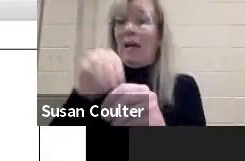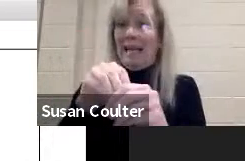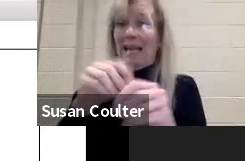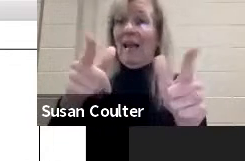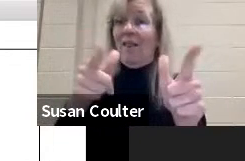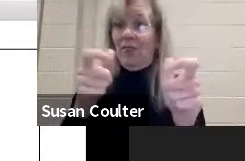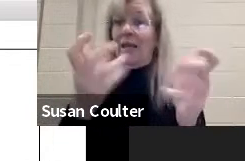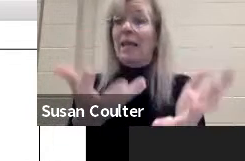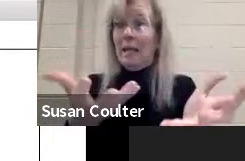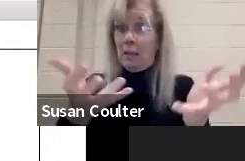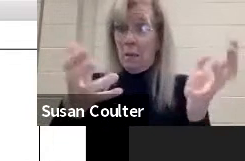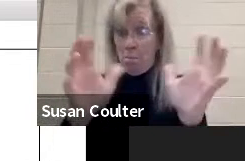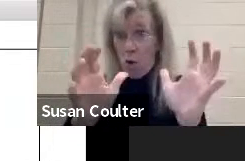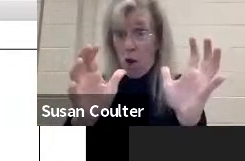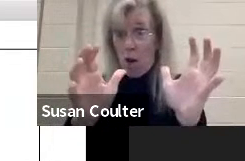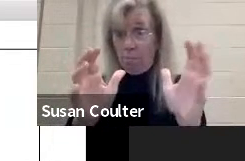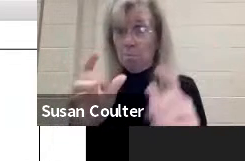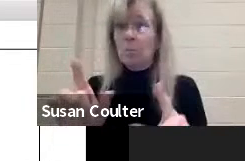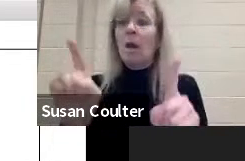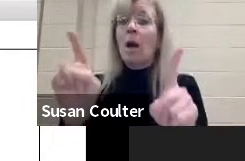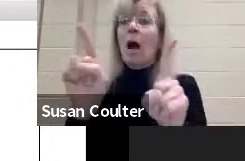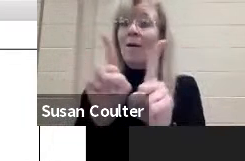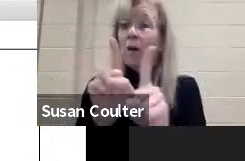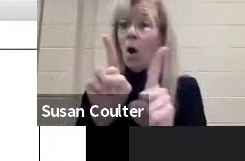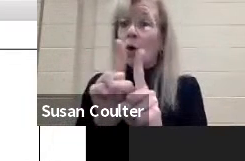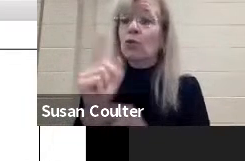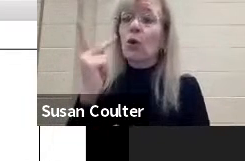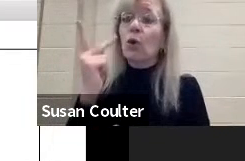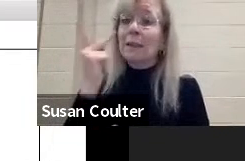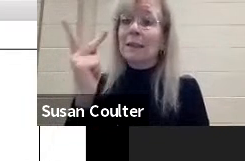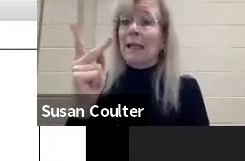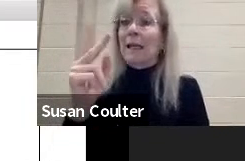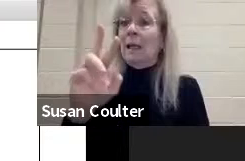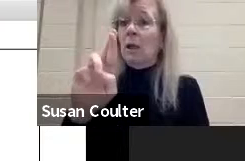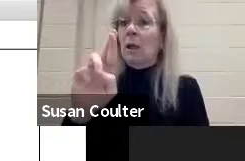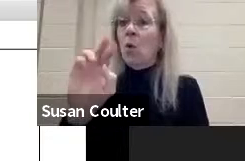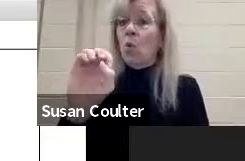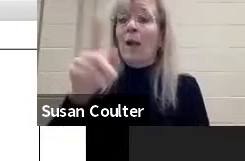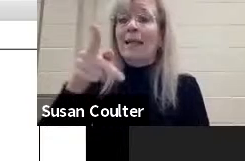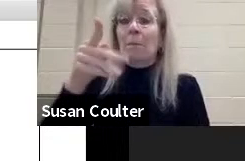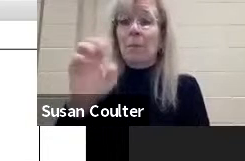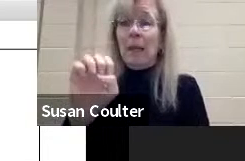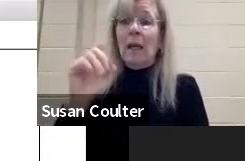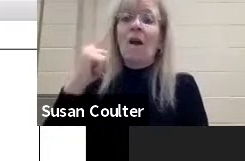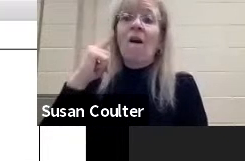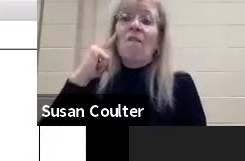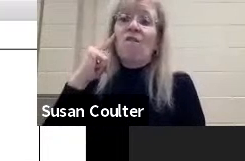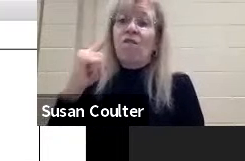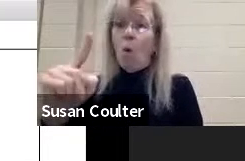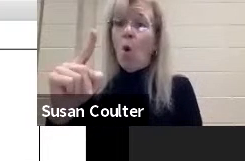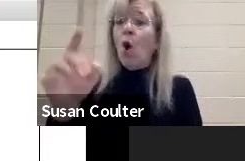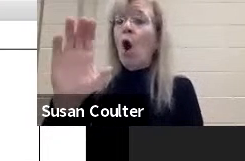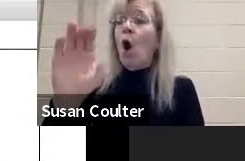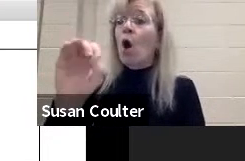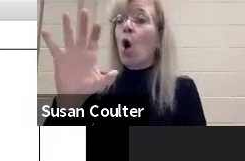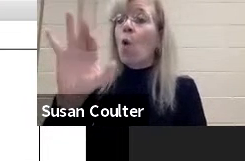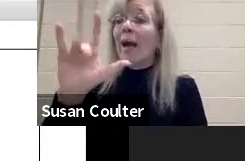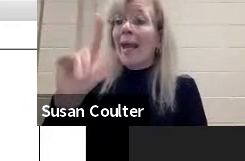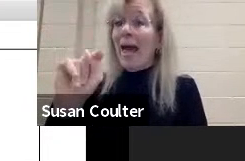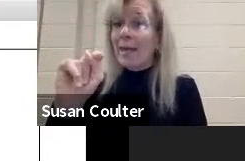can do it in the Instant Pot. I've also seen recipe